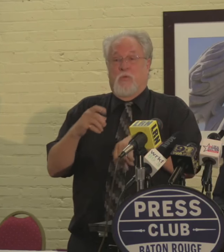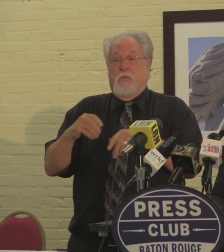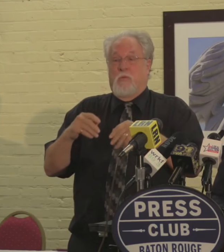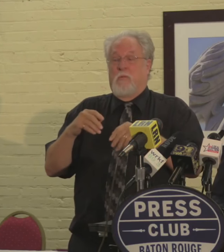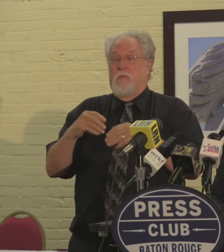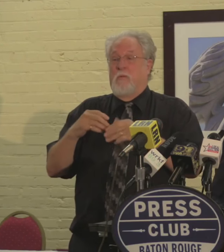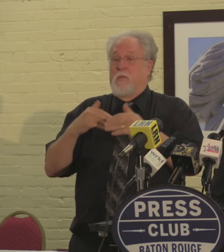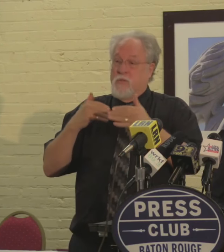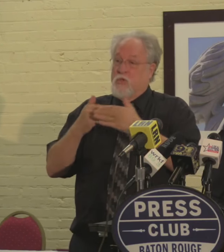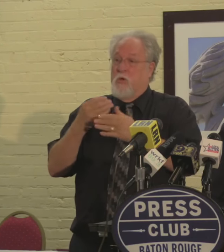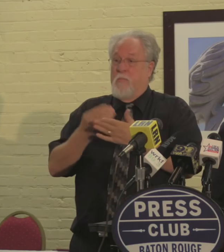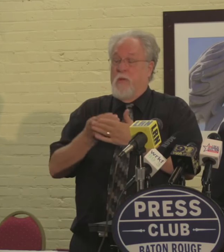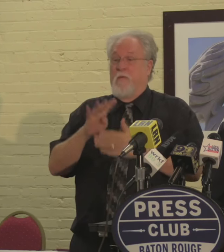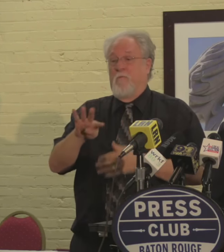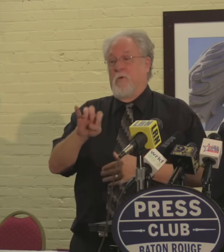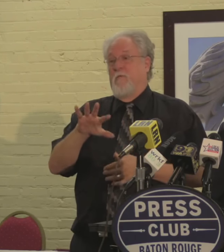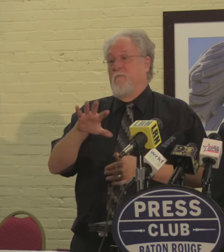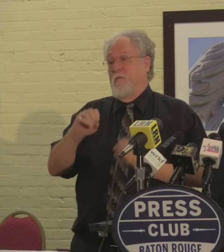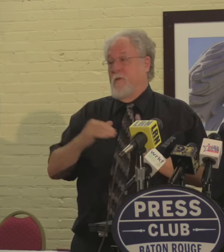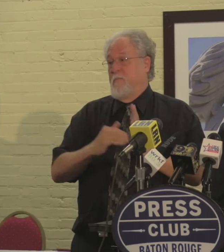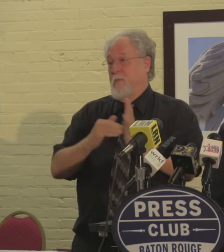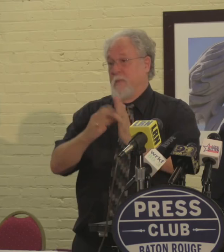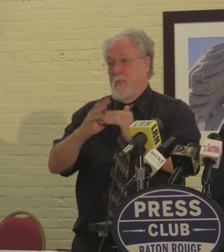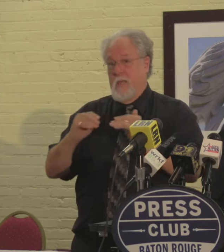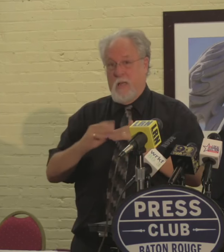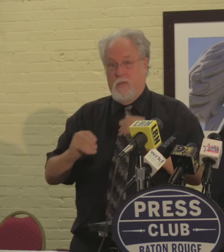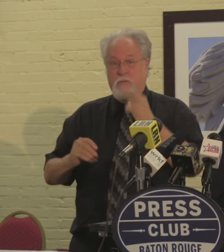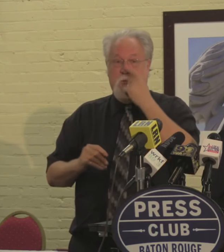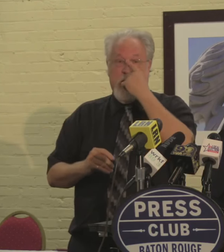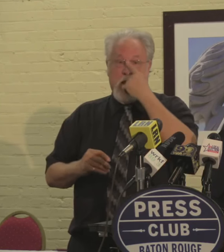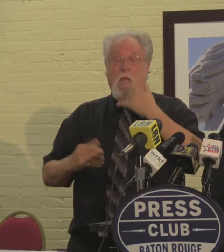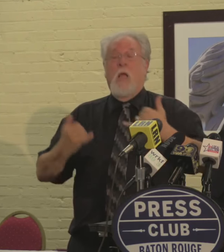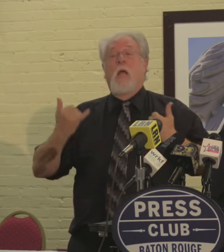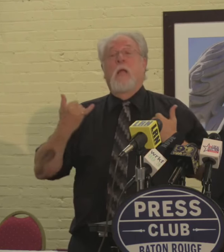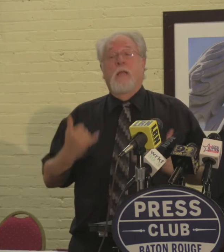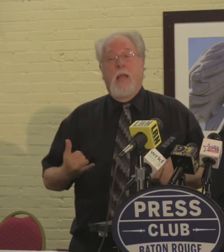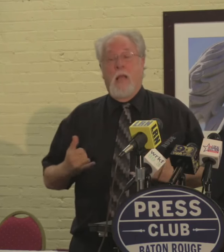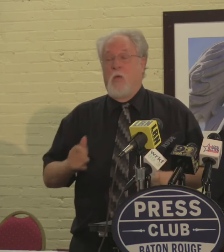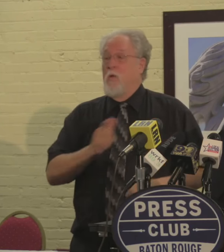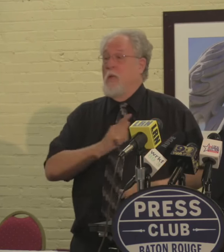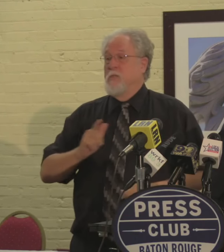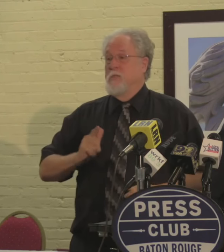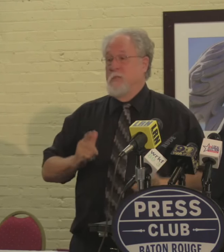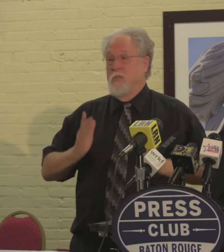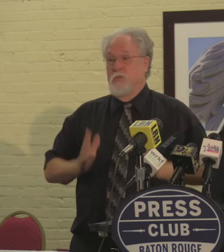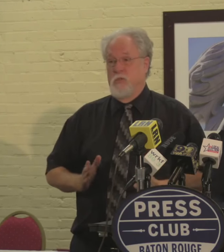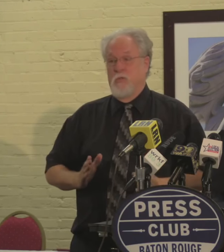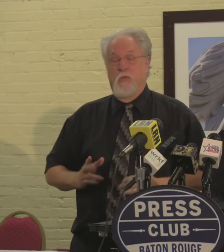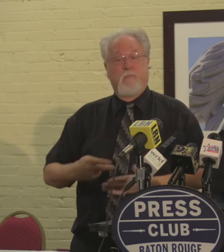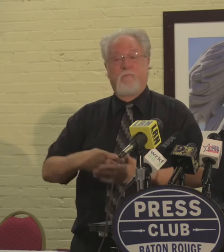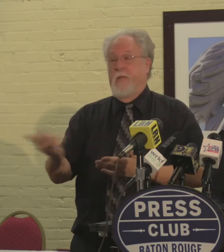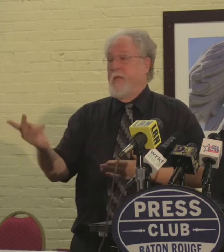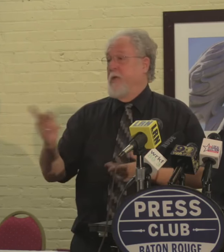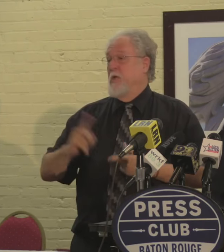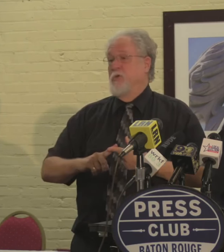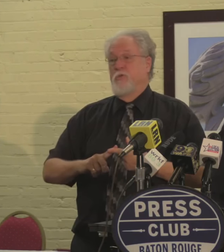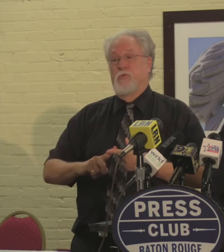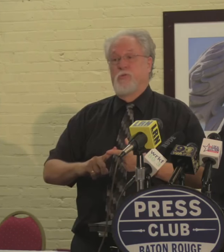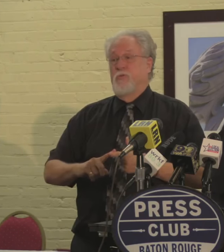$450 million. Now, the legislature failed to